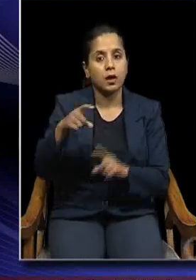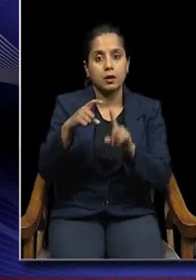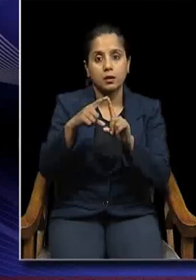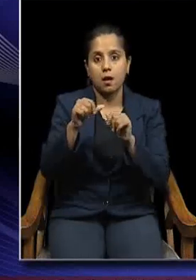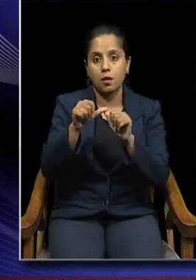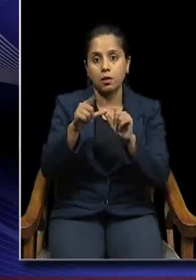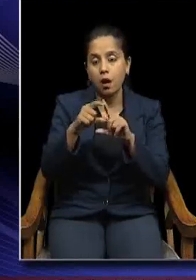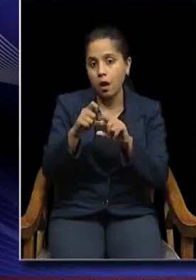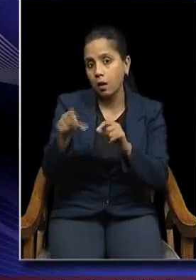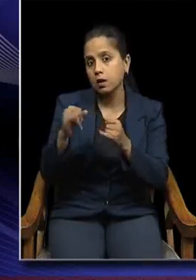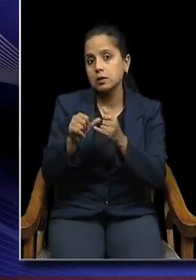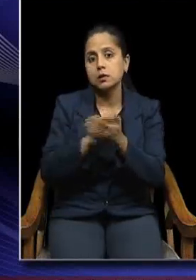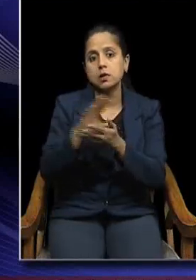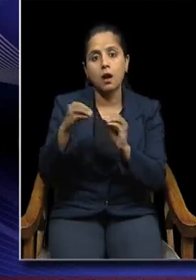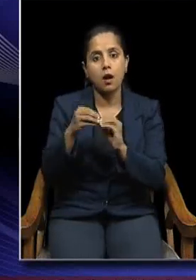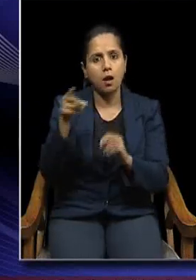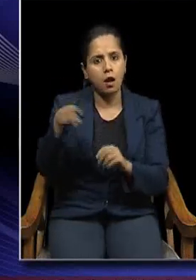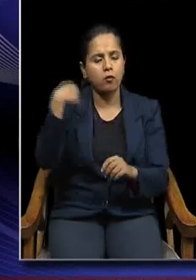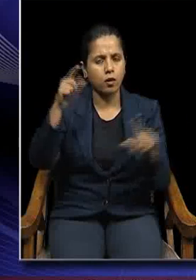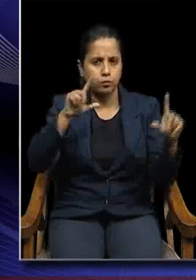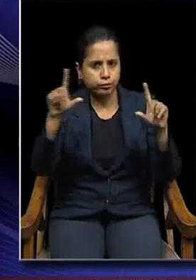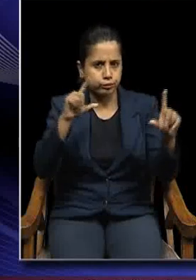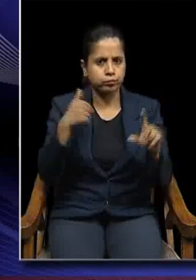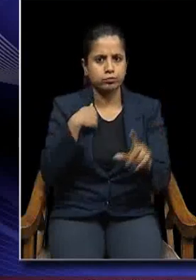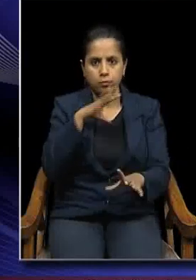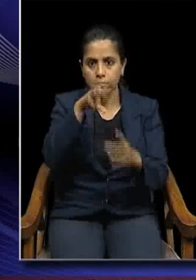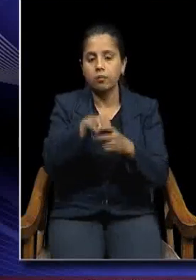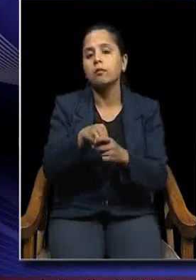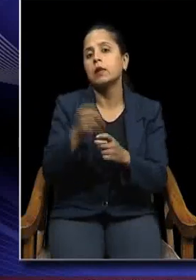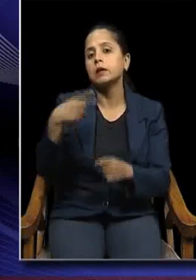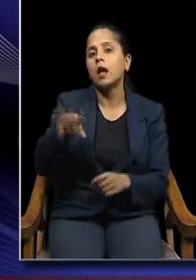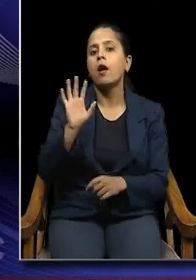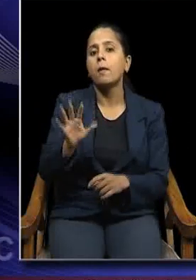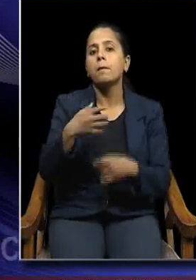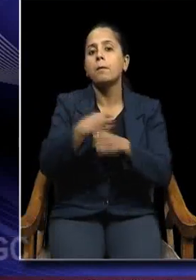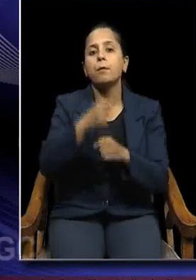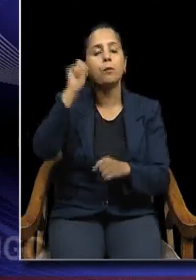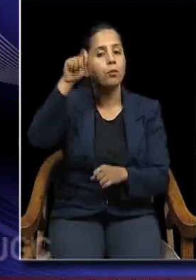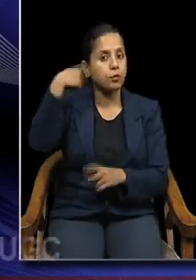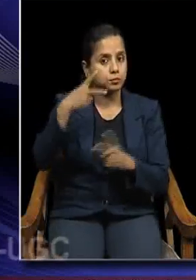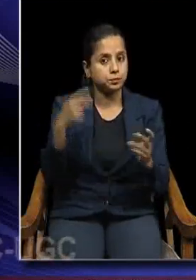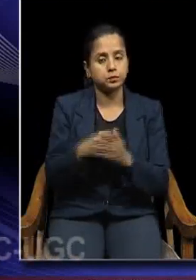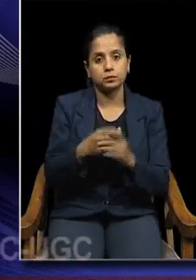was associated with the filmmaking. And Tilak